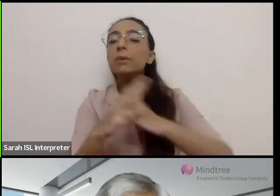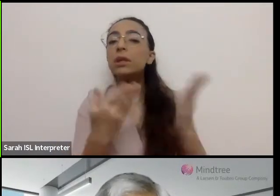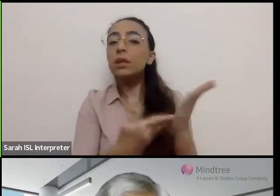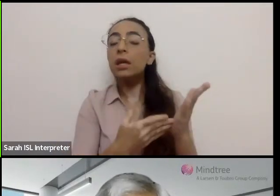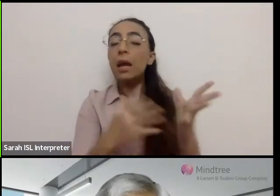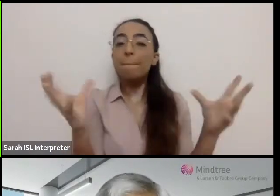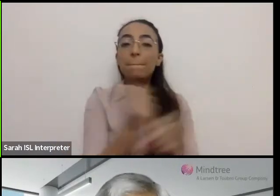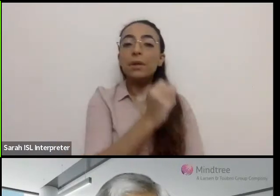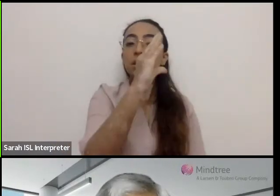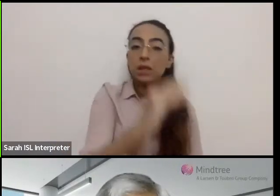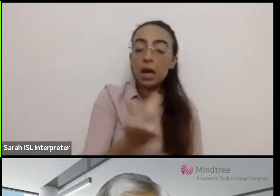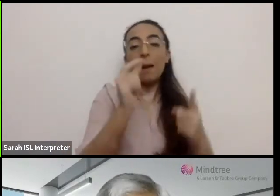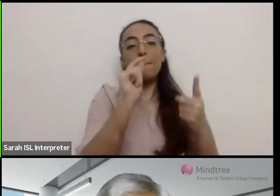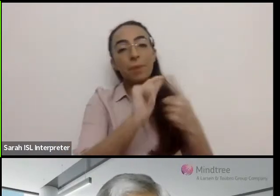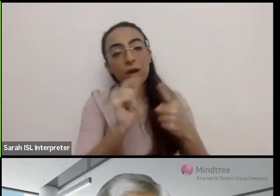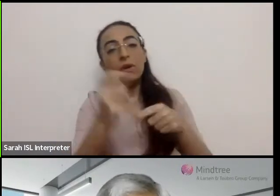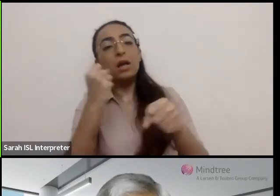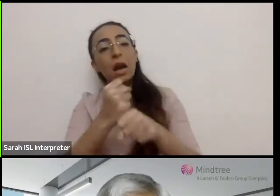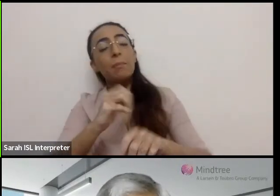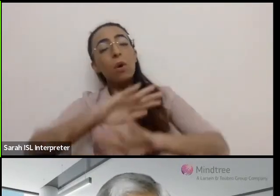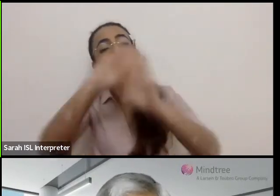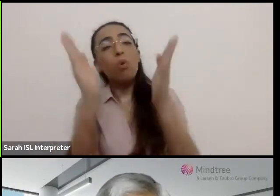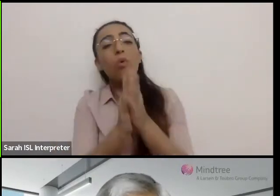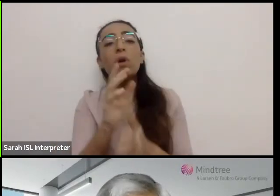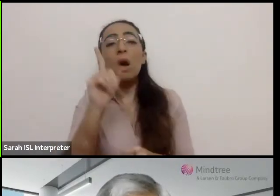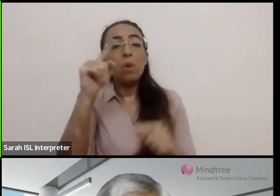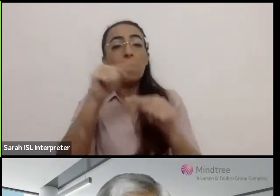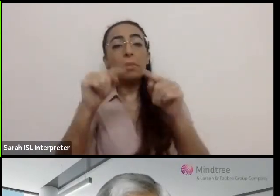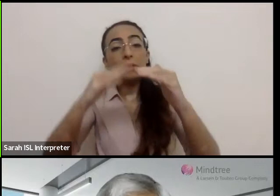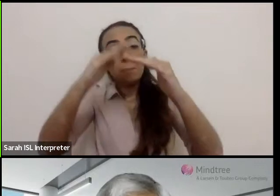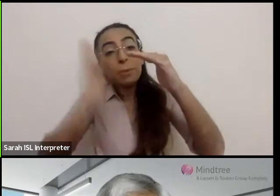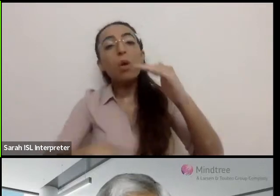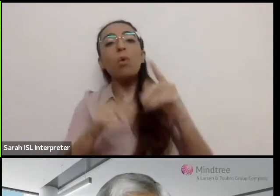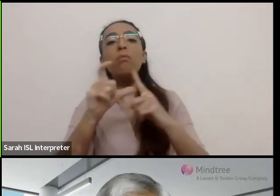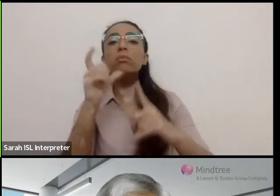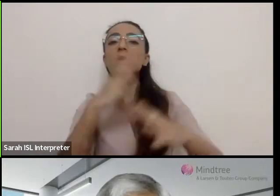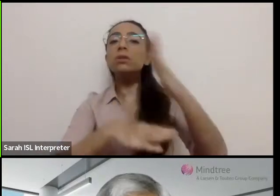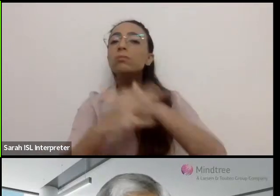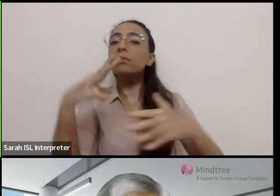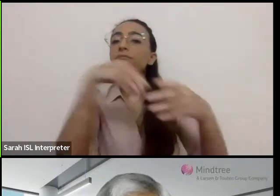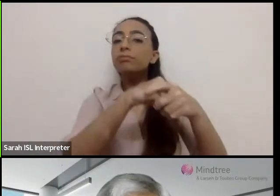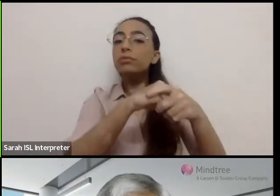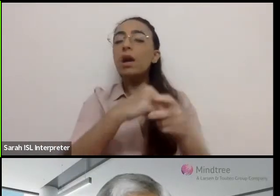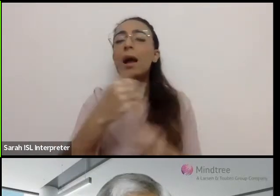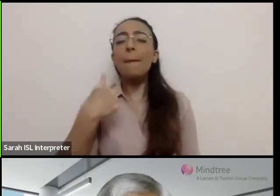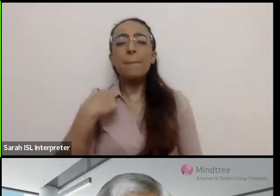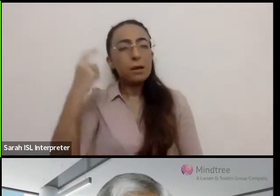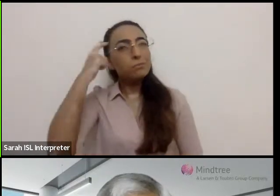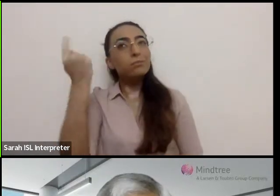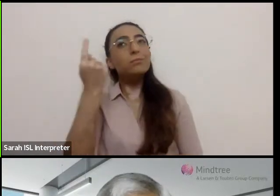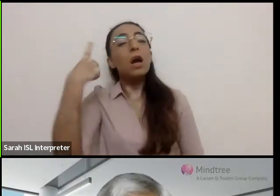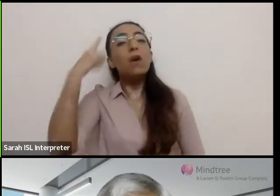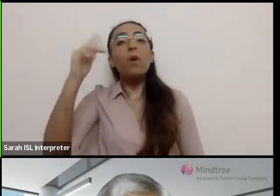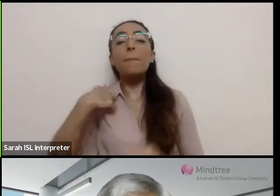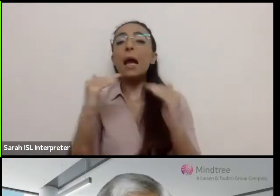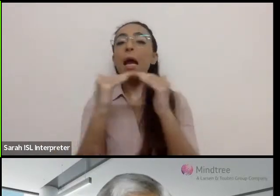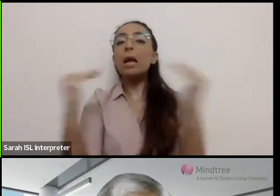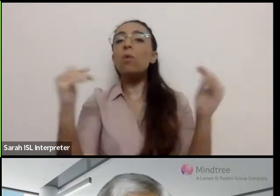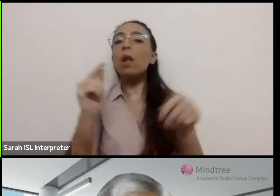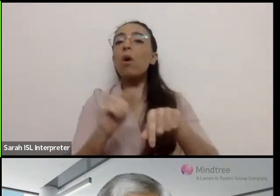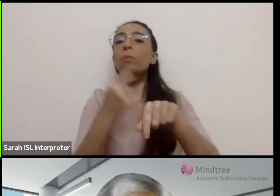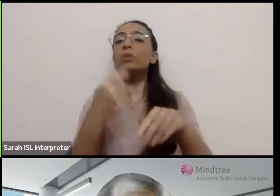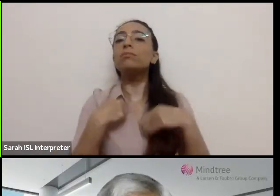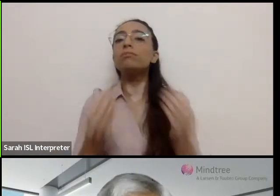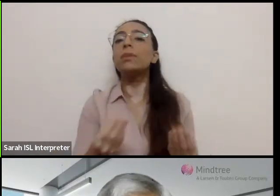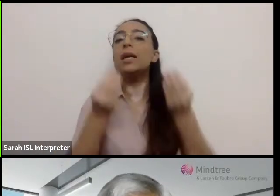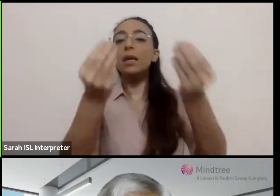as MNCs. The aim of the awards was to start a discourse on equal opportunities for persons with disabilities